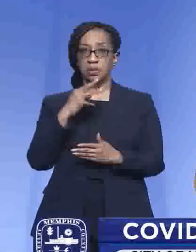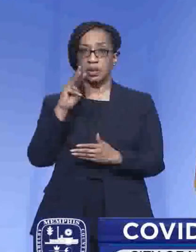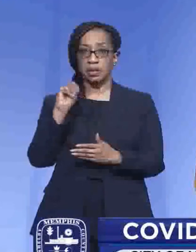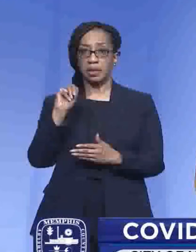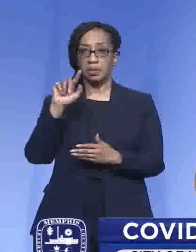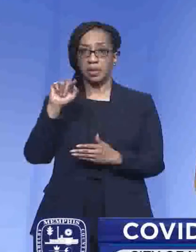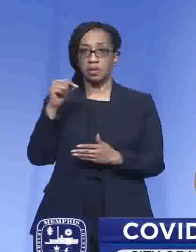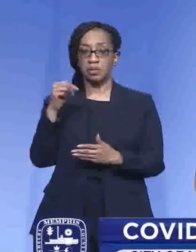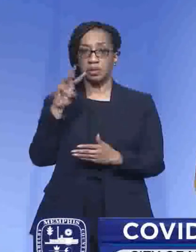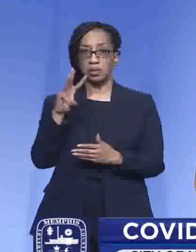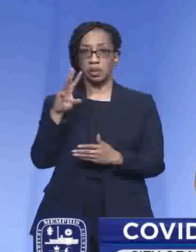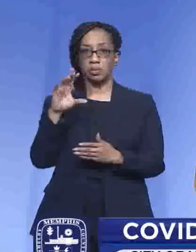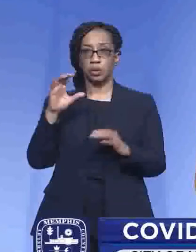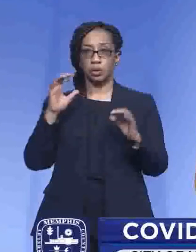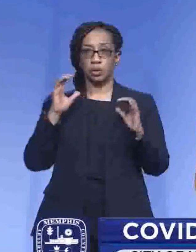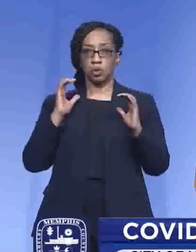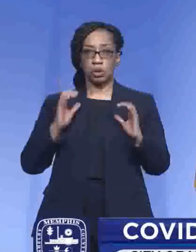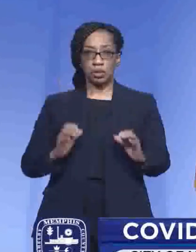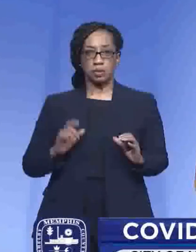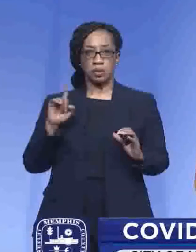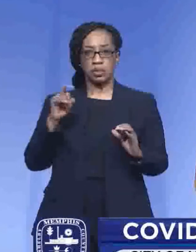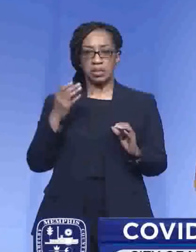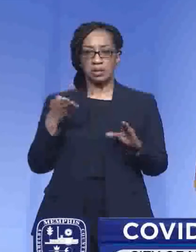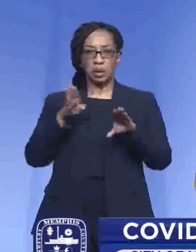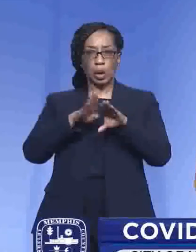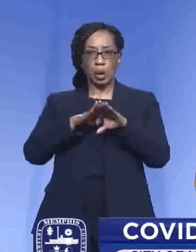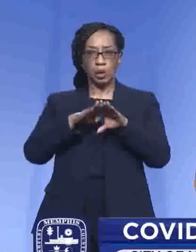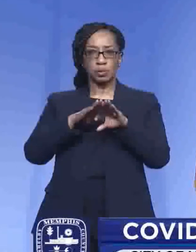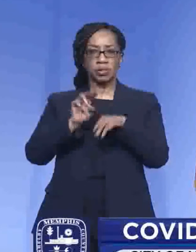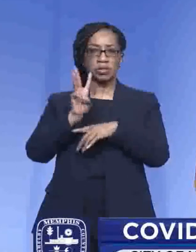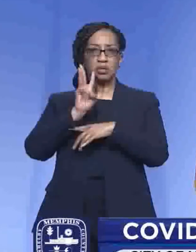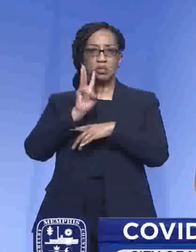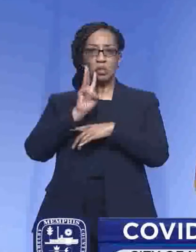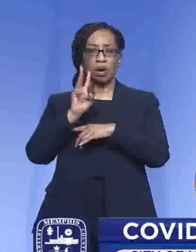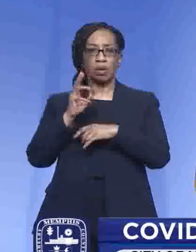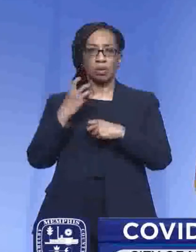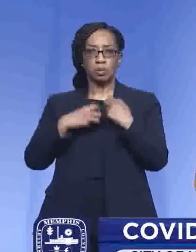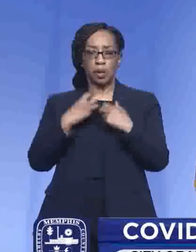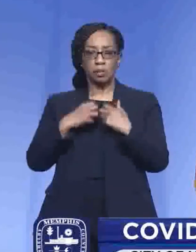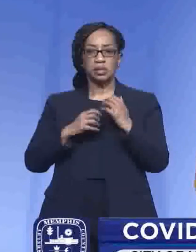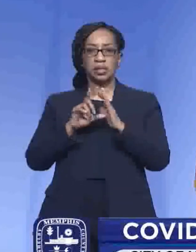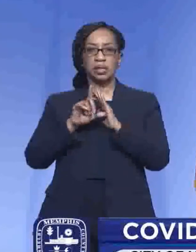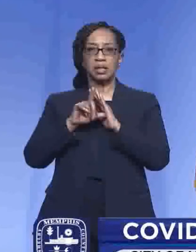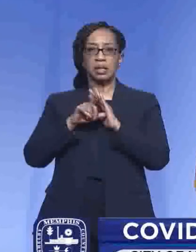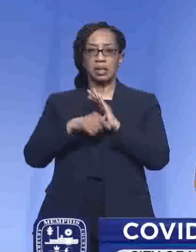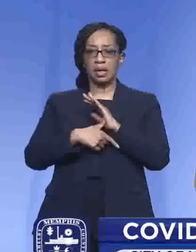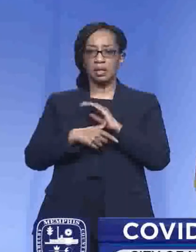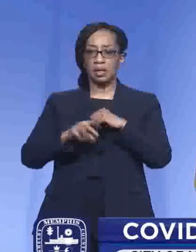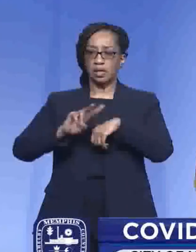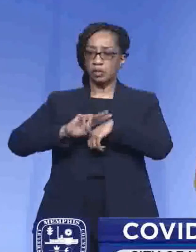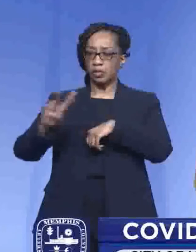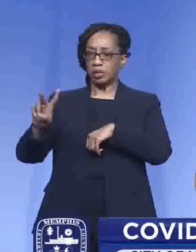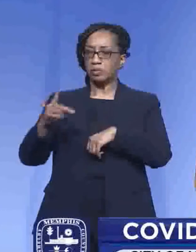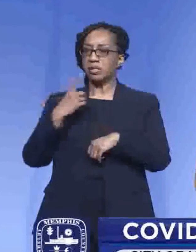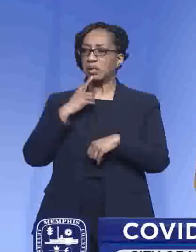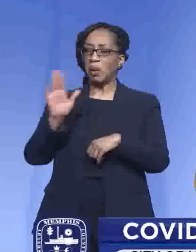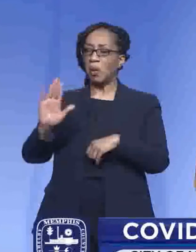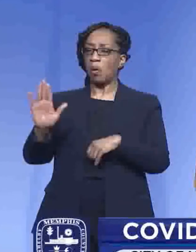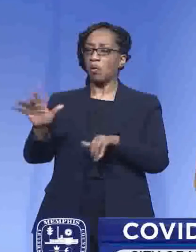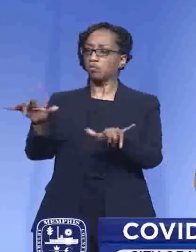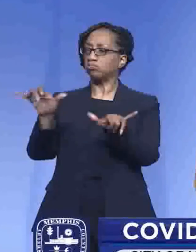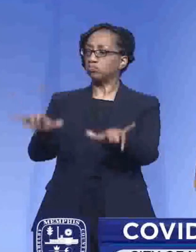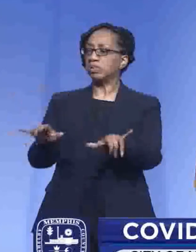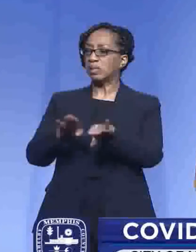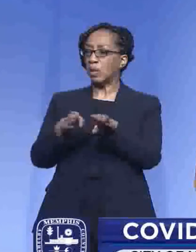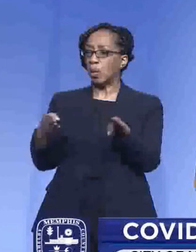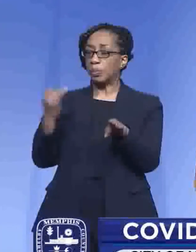customers were going to have to close due to water issues, and then when the release of the health directive came out at 2 p.m., it said that they could stay open if they followed